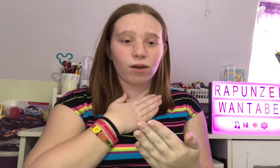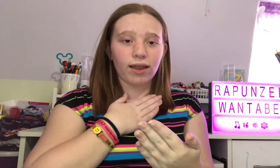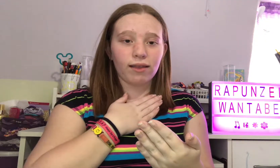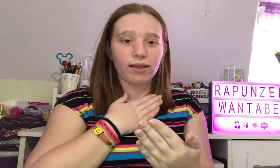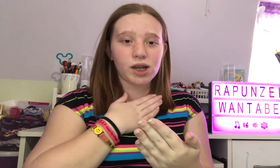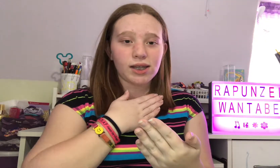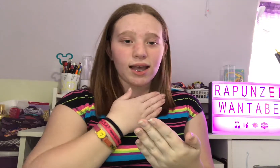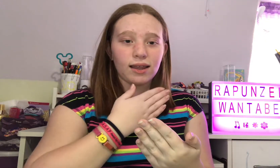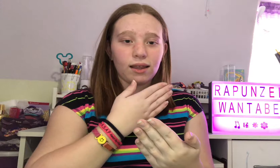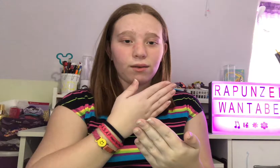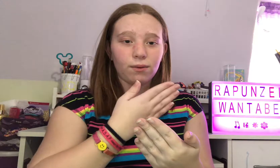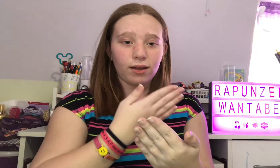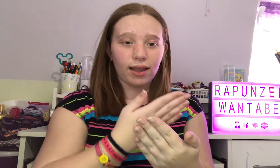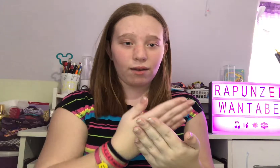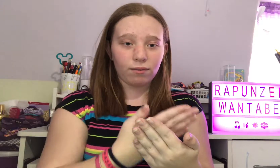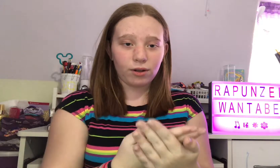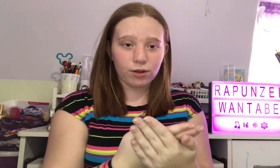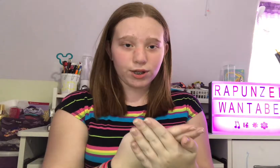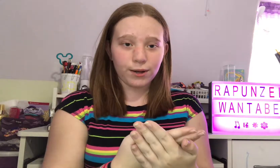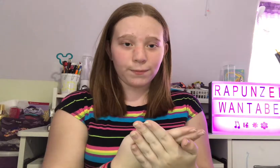hand in the chest, and then you put it down closer.